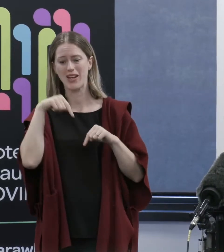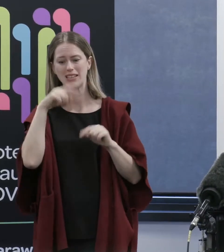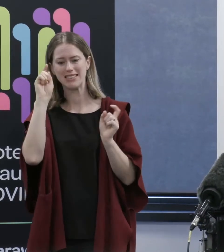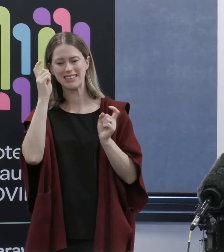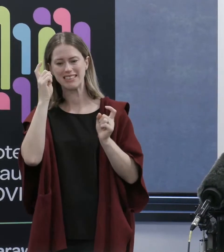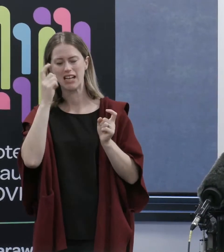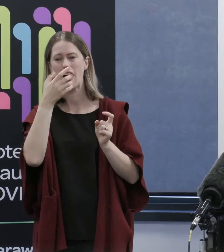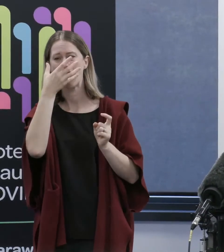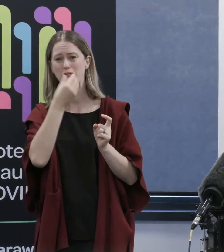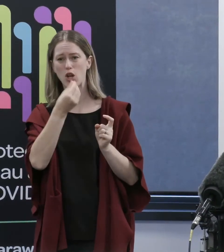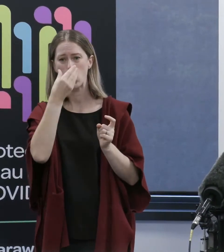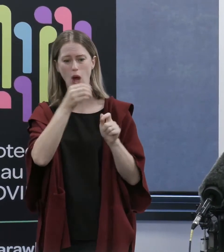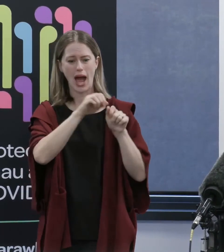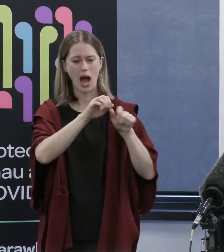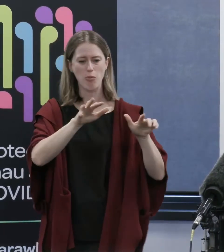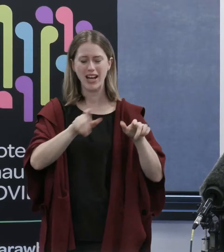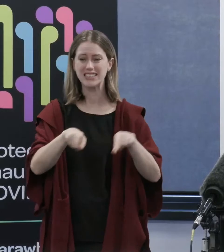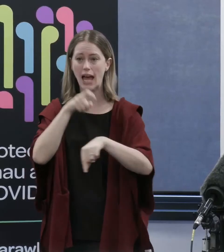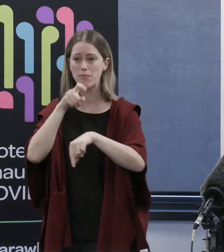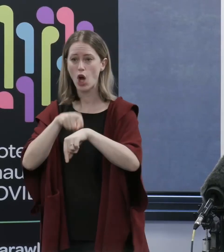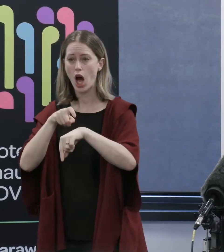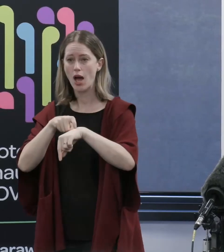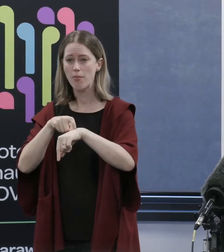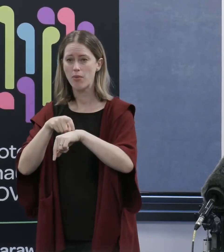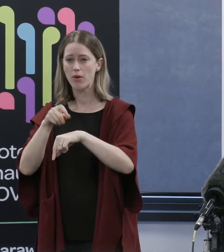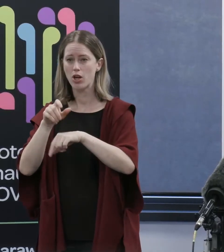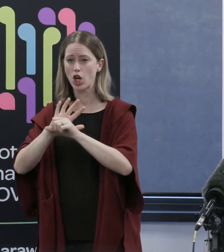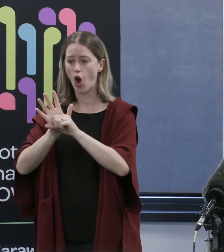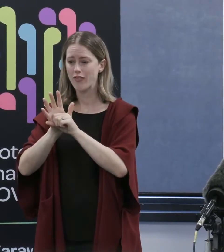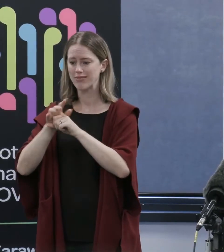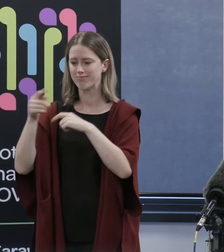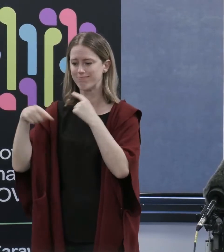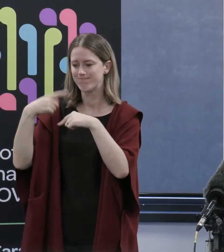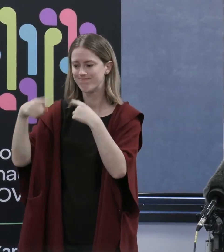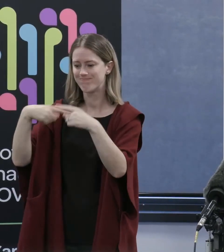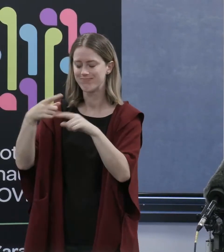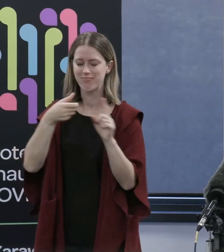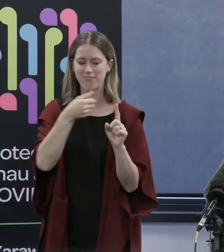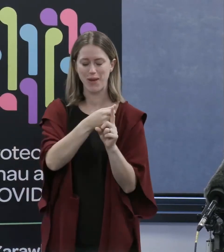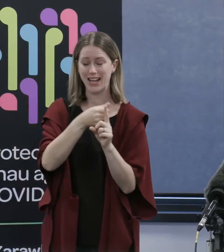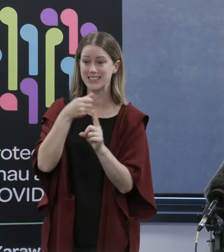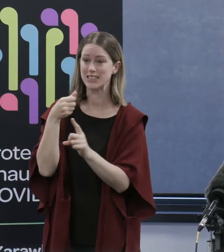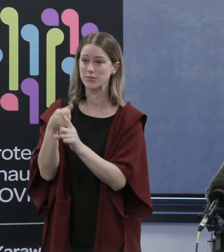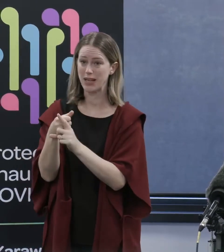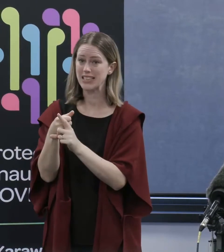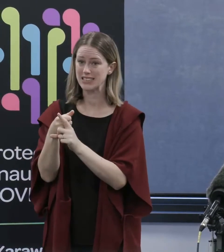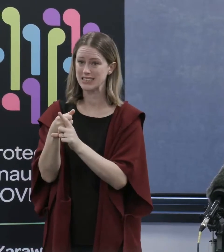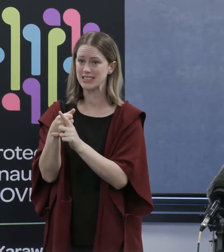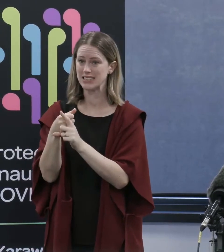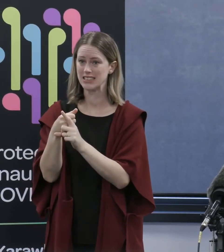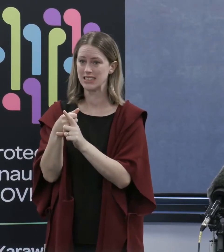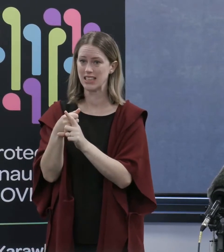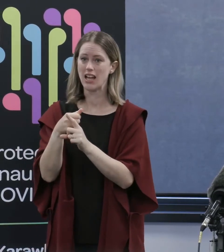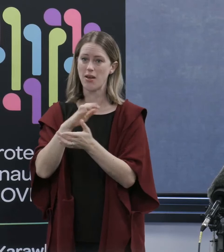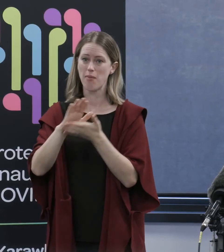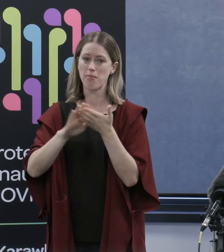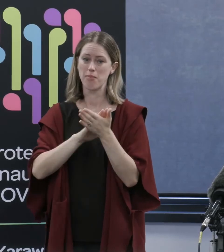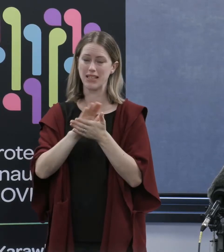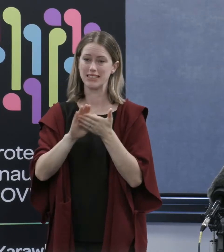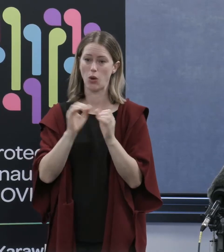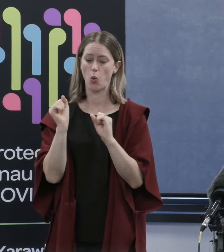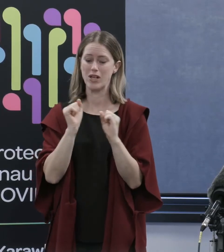impact of a flu outbreak on top of ongoing COVID infection, and that could, of course, add to the strain on the healthcare